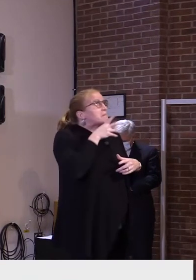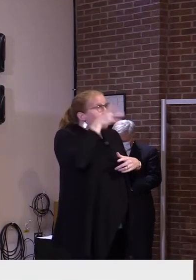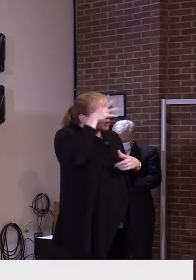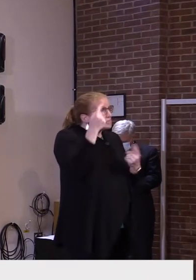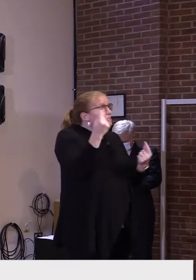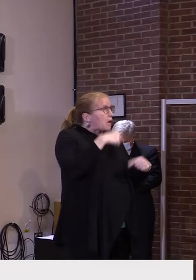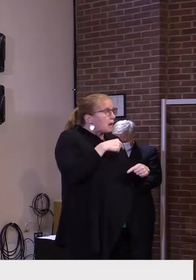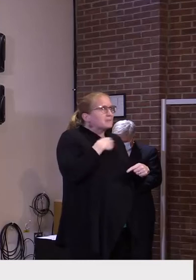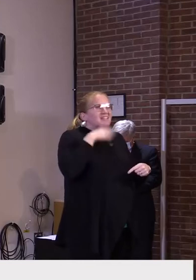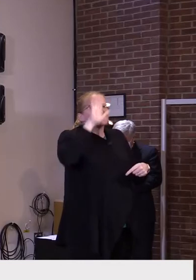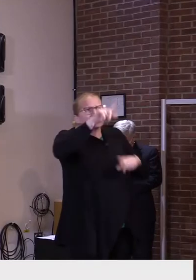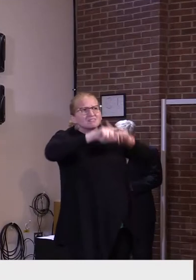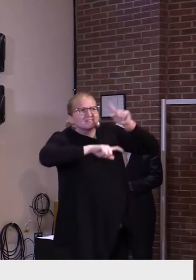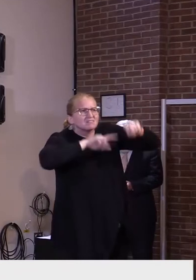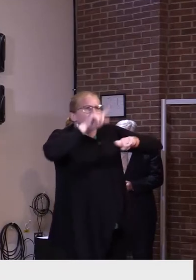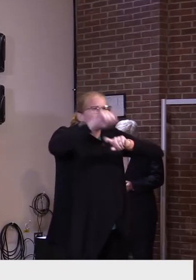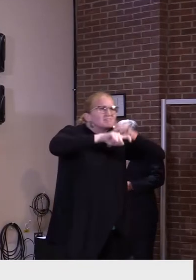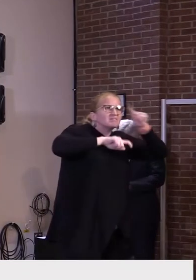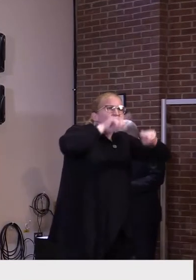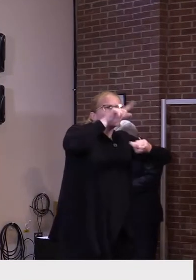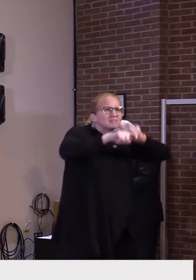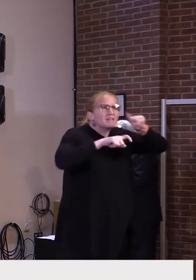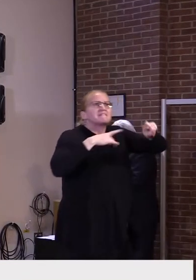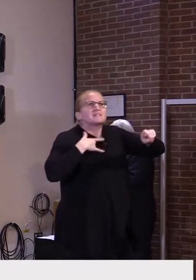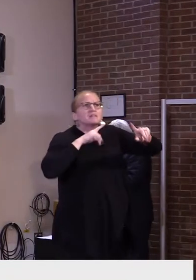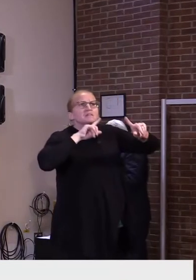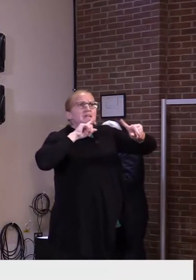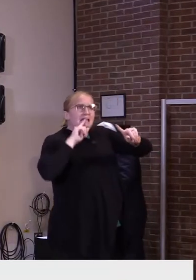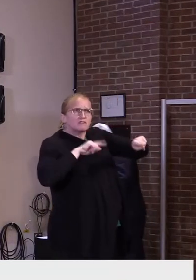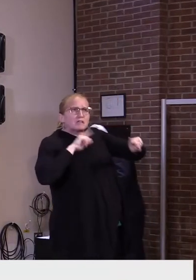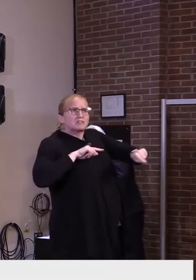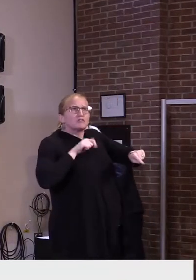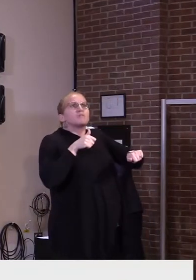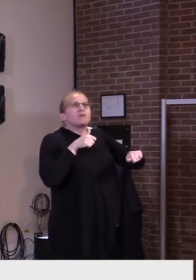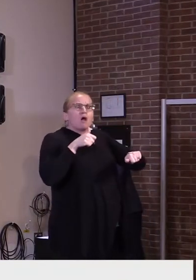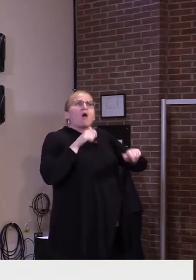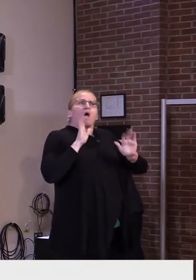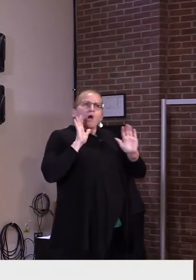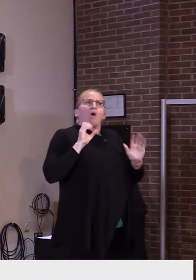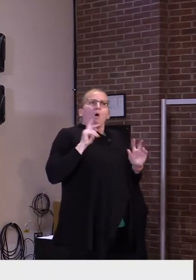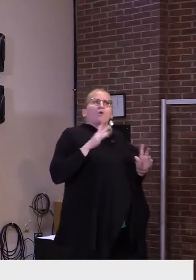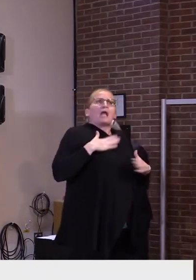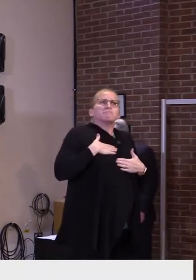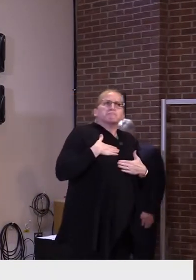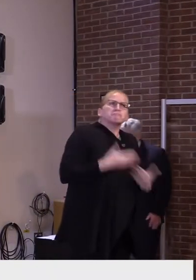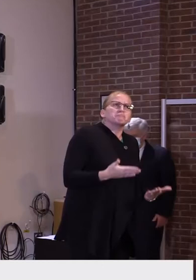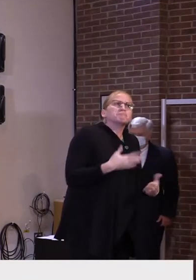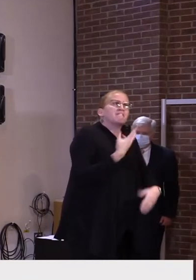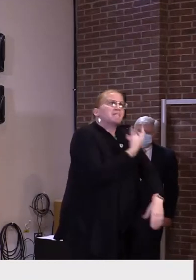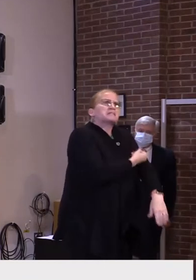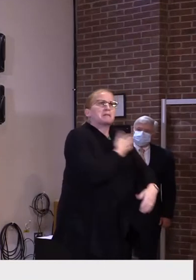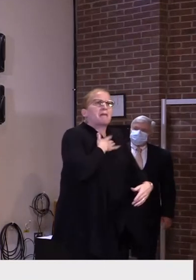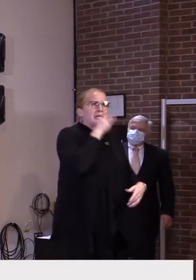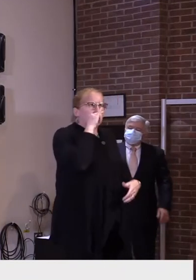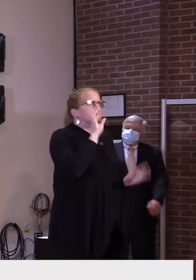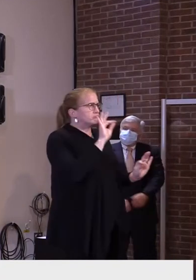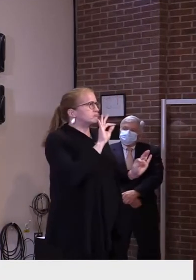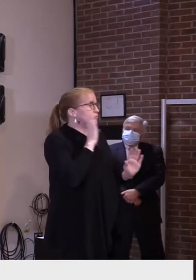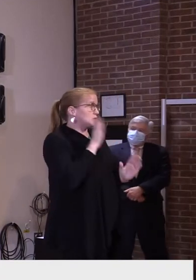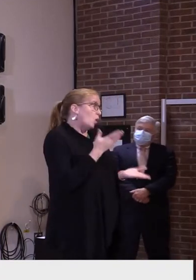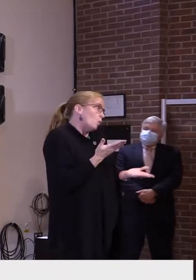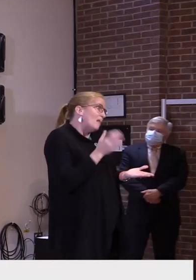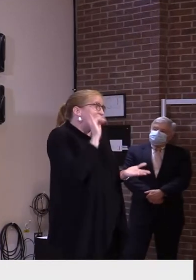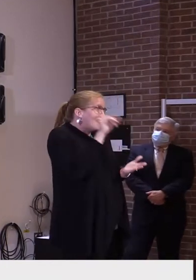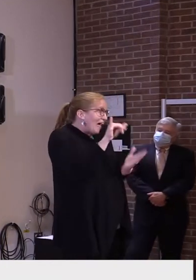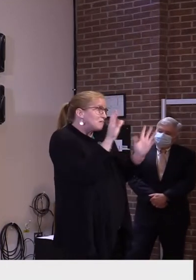concerns answered and actually said, now I'm really eager to get my kid vaccinated. So they do make a difference. So if there are parents